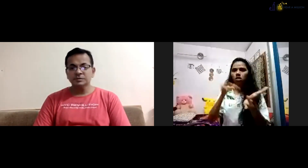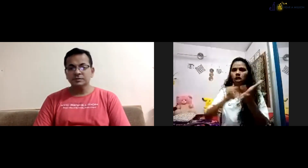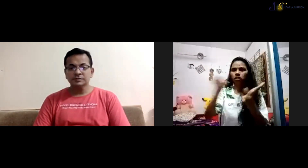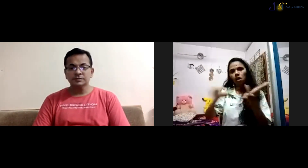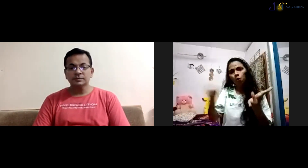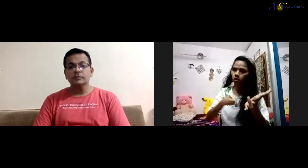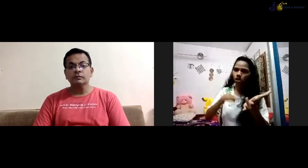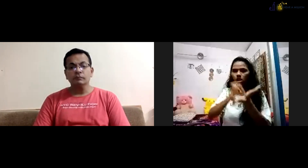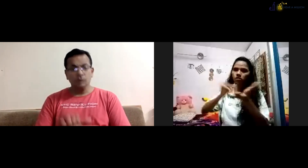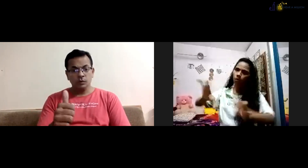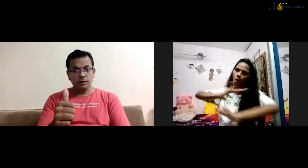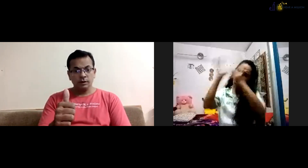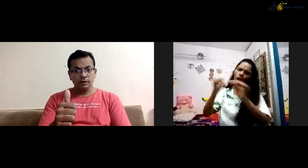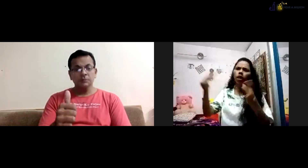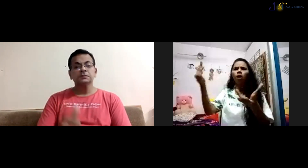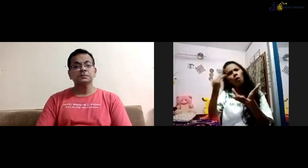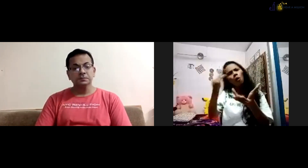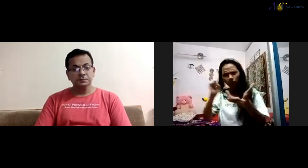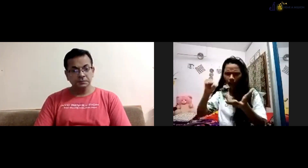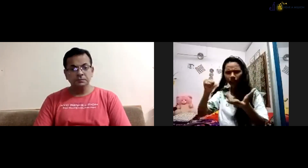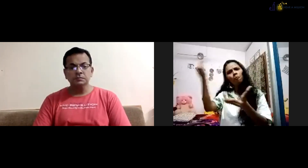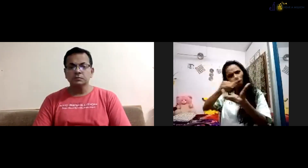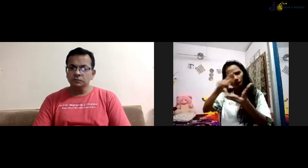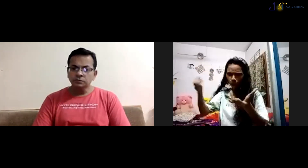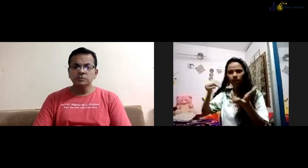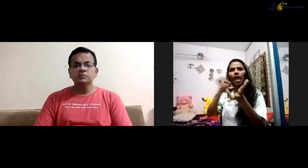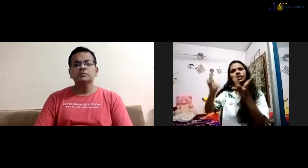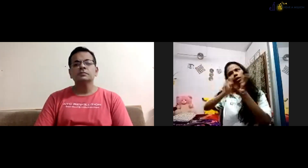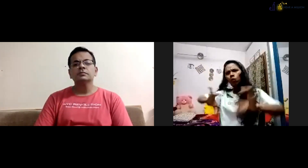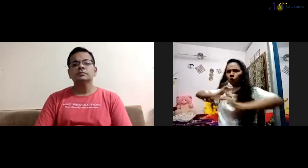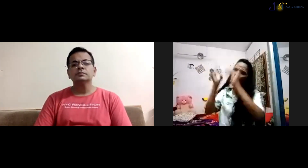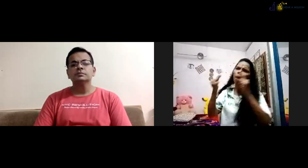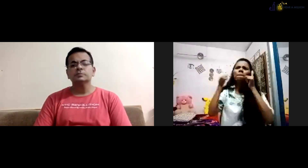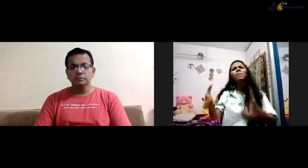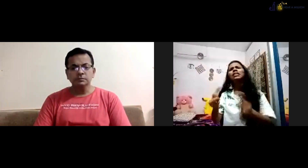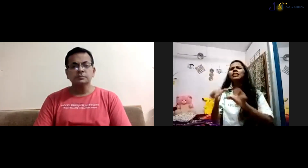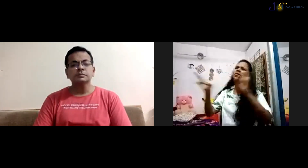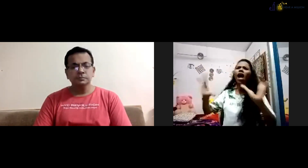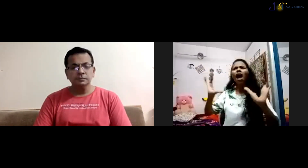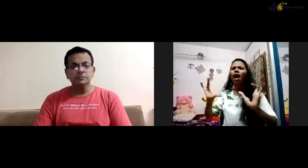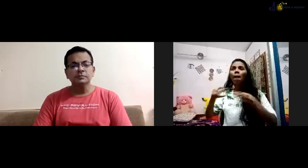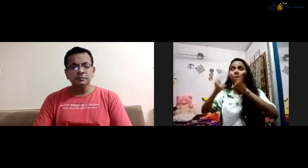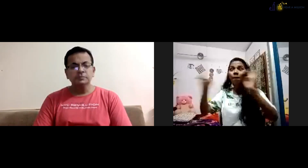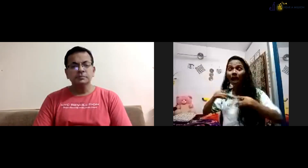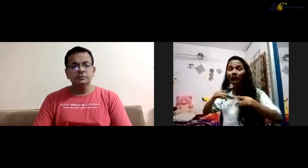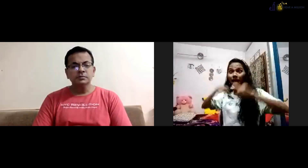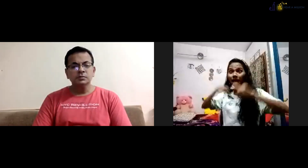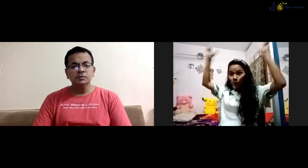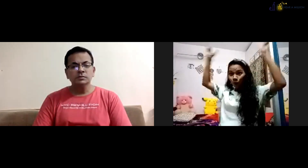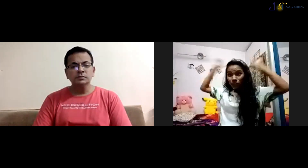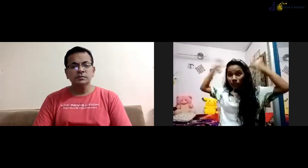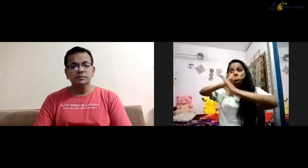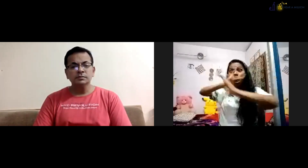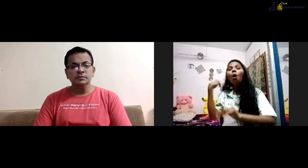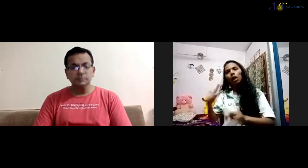computers. I could write, the theoretical part. I can do the artwork also. All other things I can do